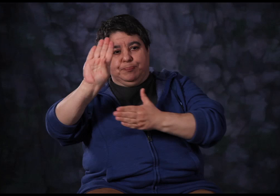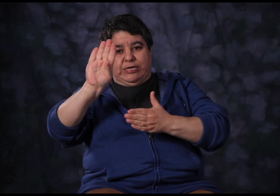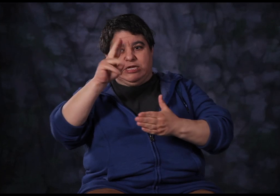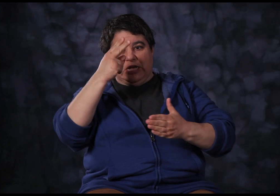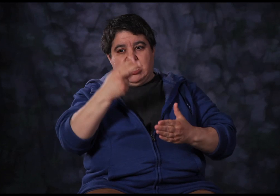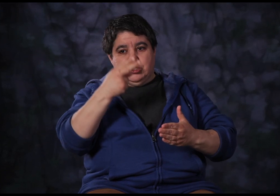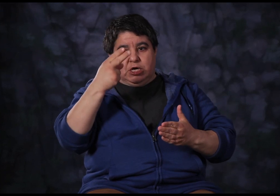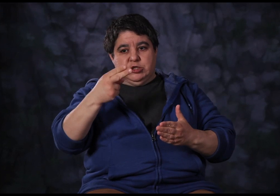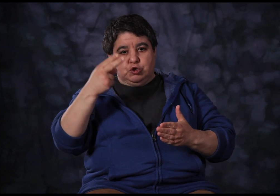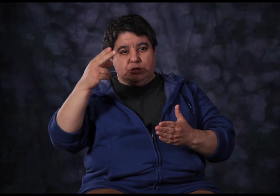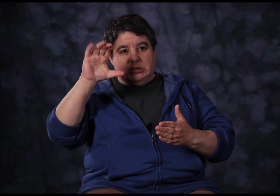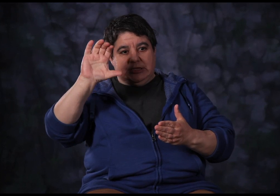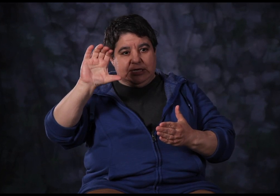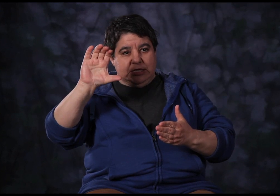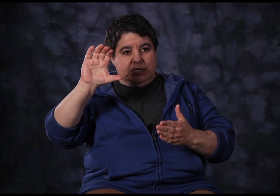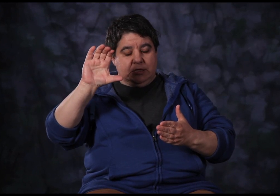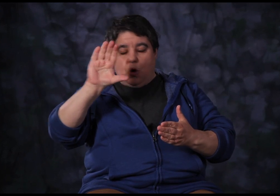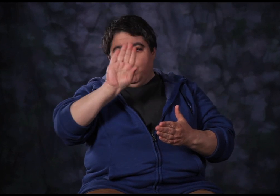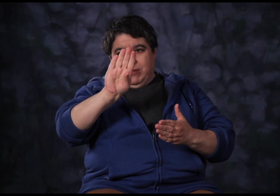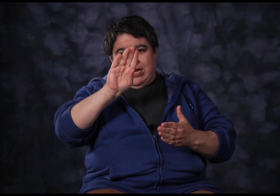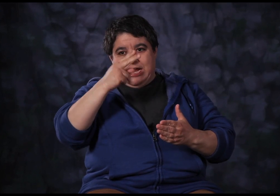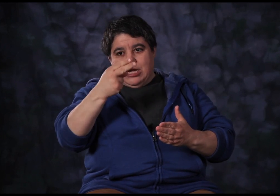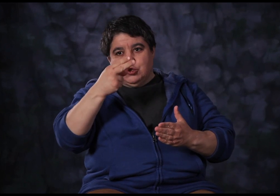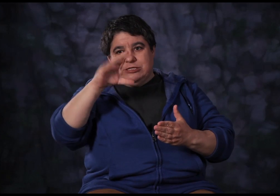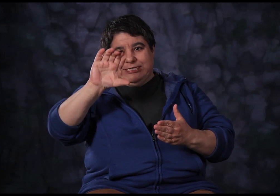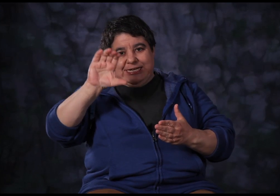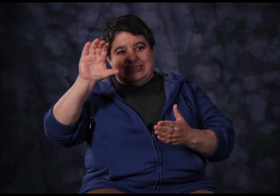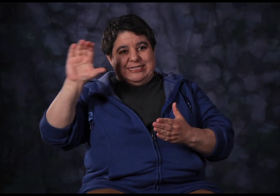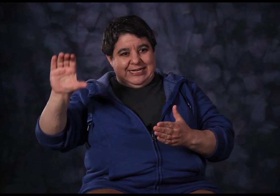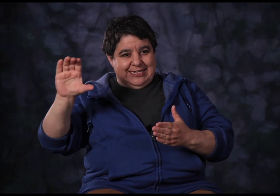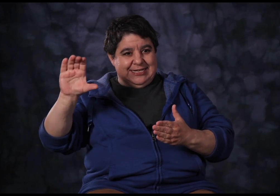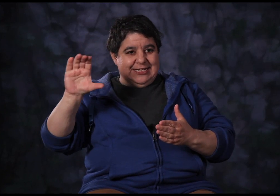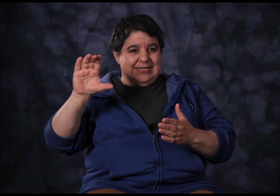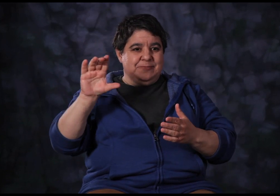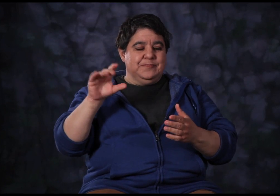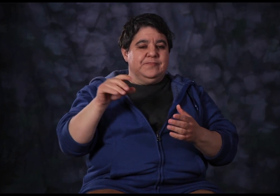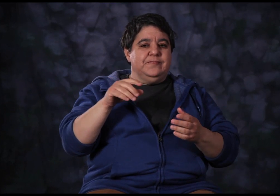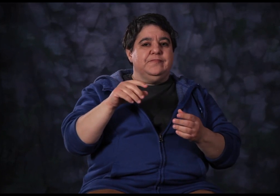I got my associate's degree at Bunker Hill Community College.